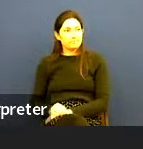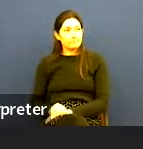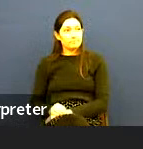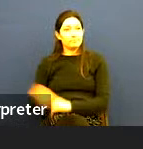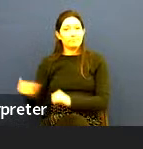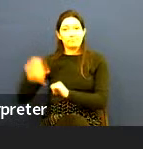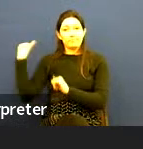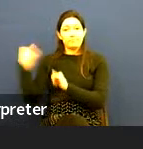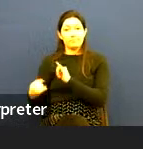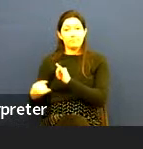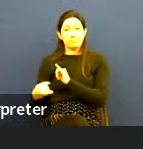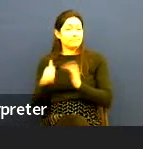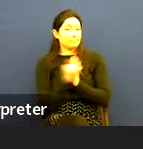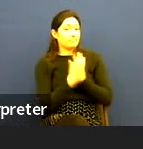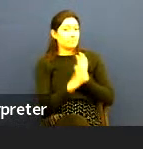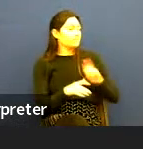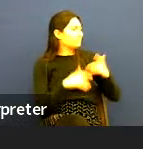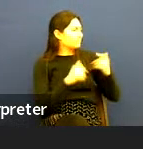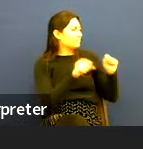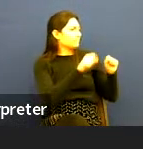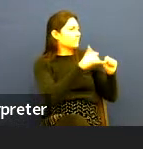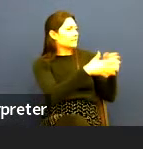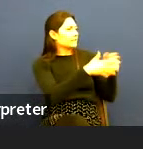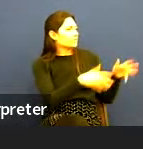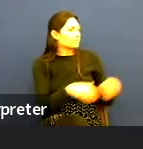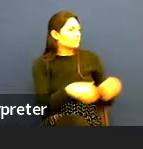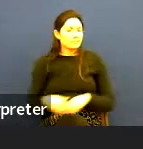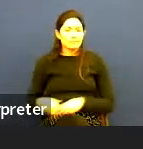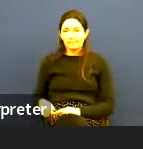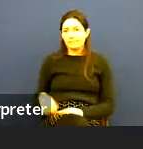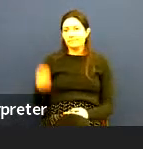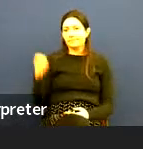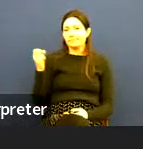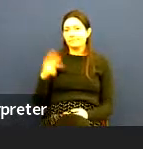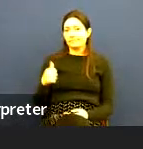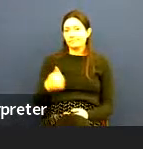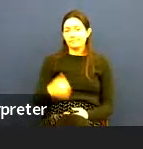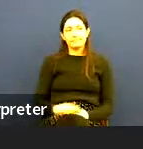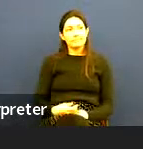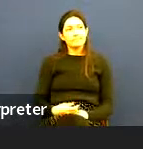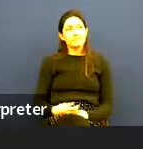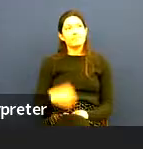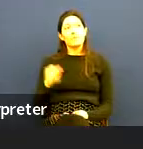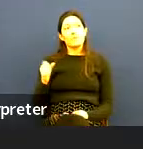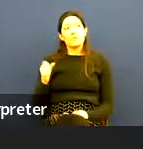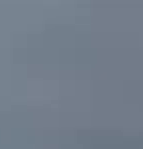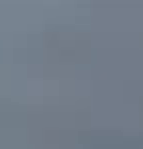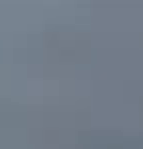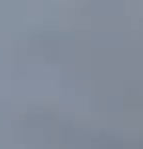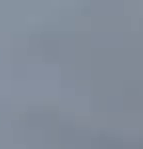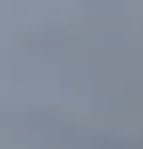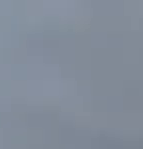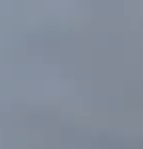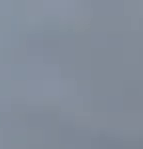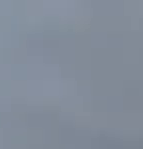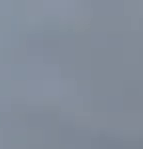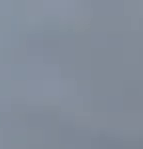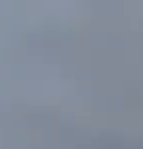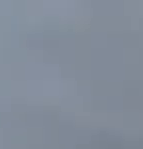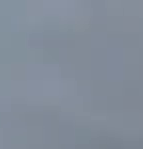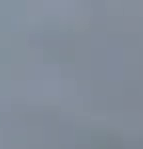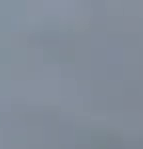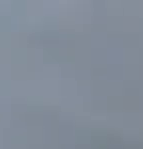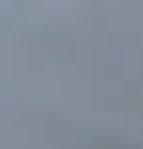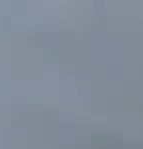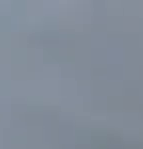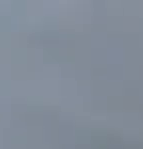Oh, that was the last slide? Okay. That's the end. Yep. Okay. And so the other stuff, I should have probably included